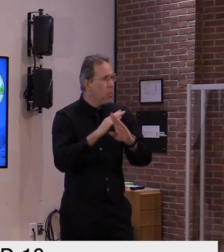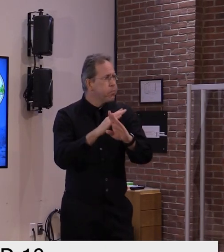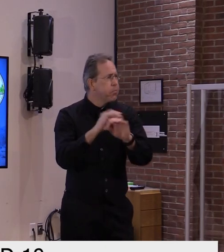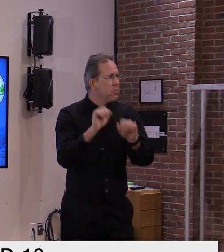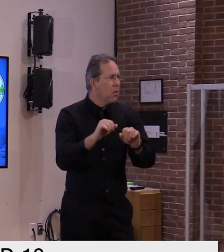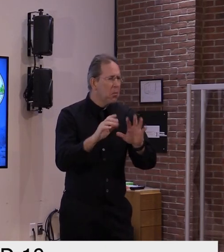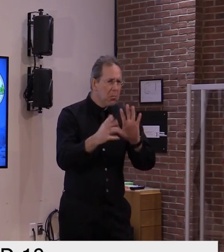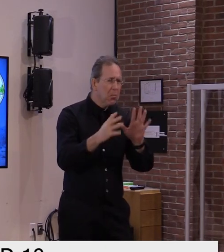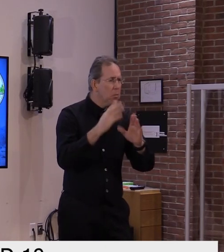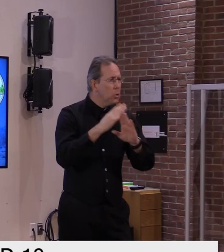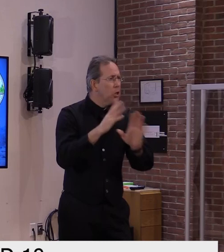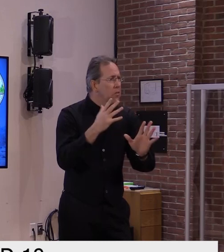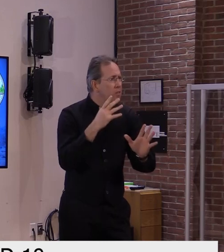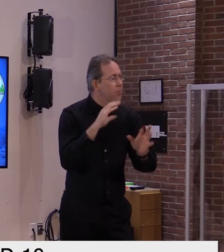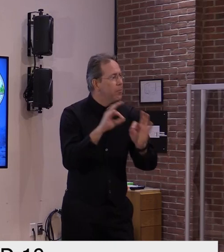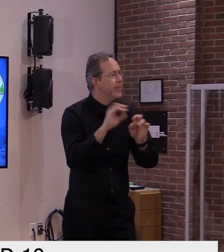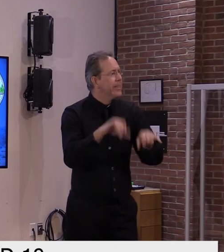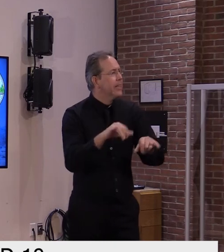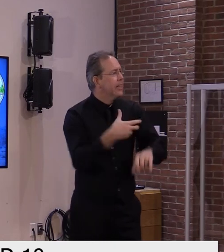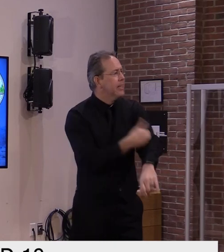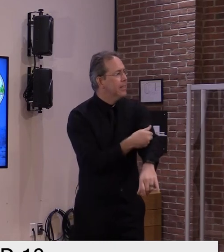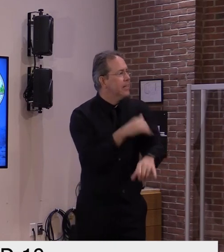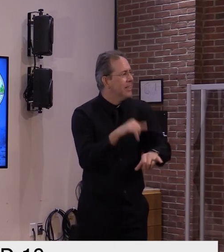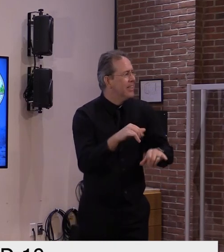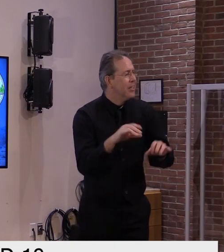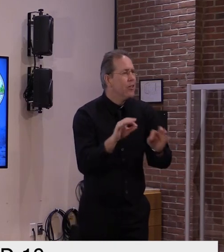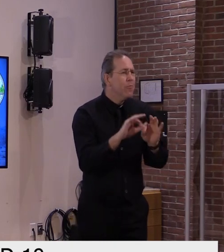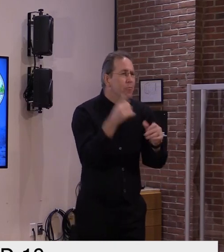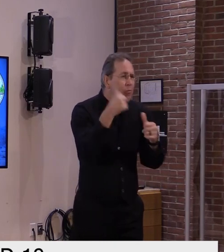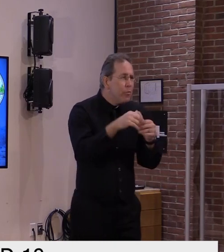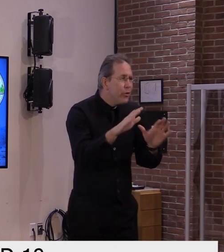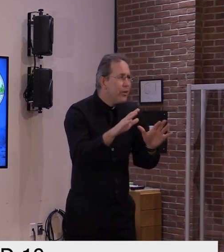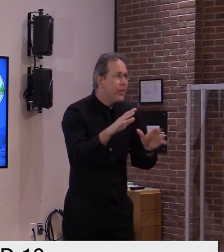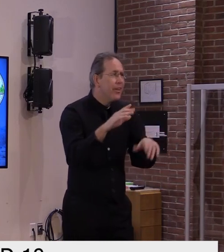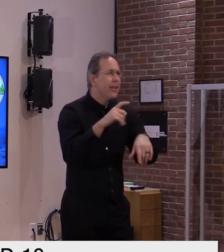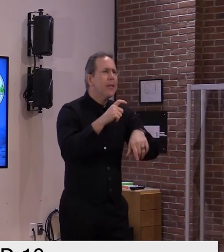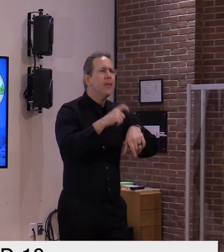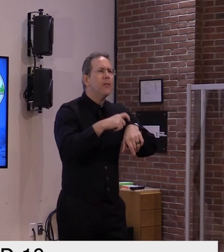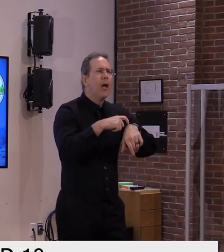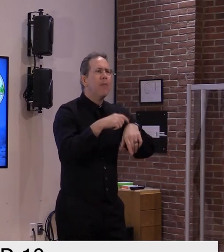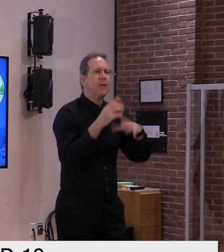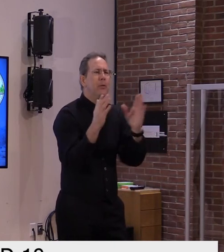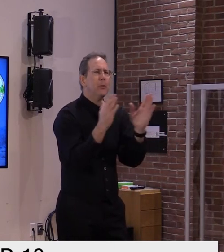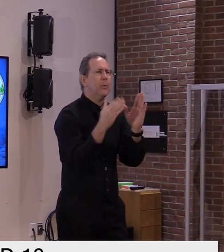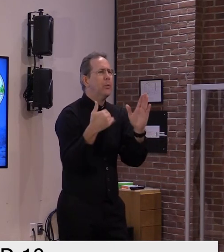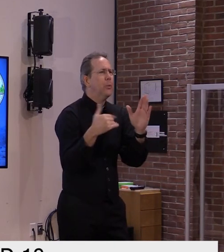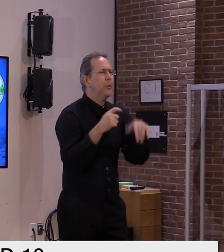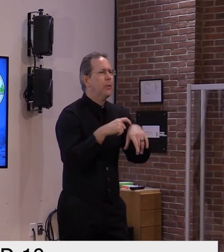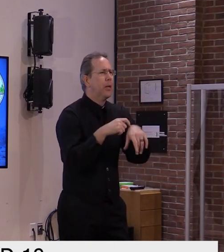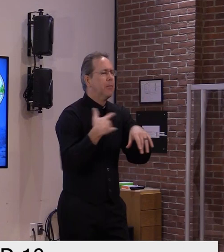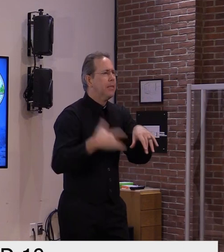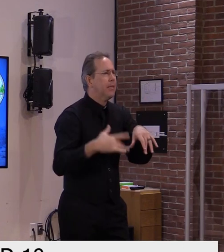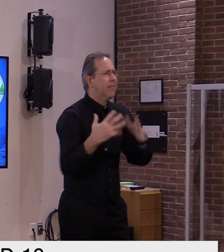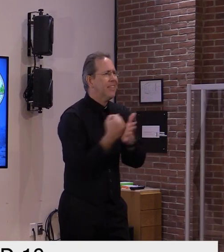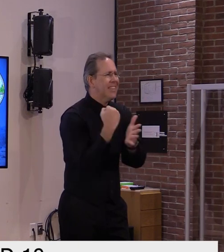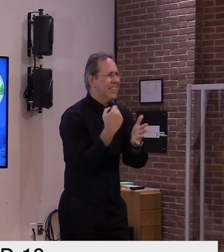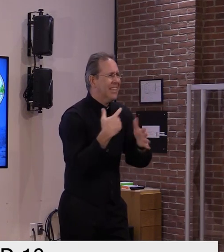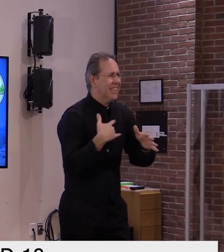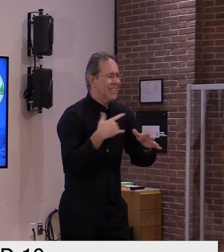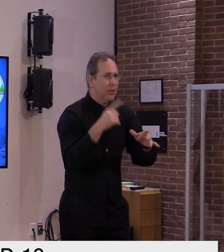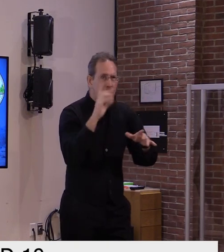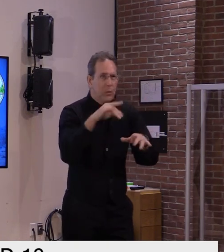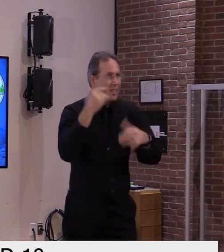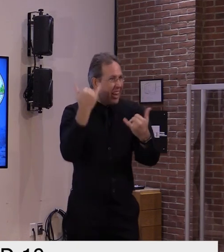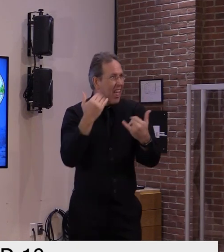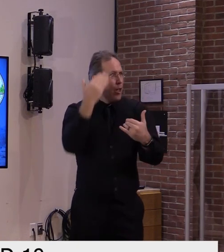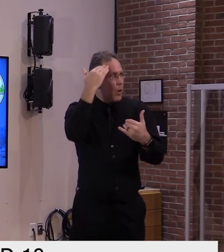It really is a race against the clock in some sense, because we know the current vaccine